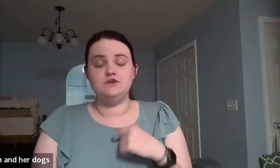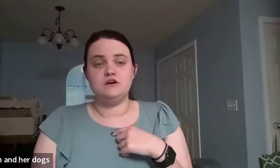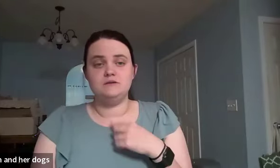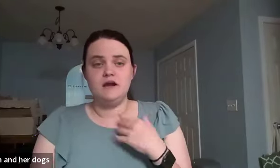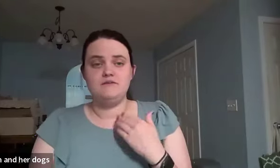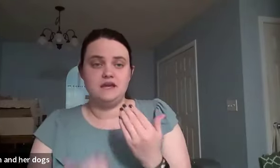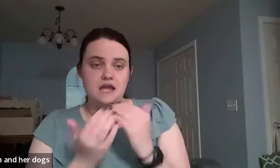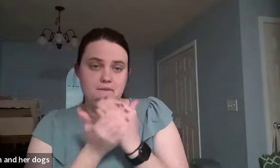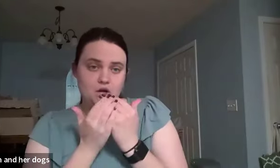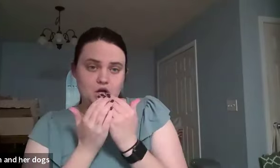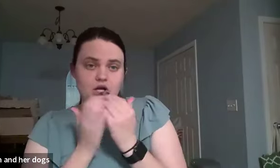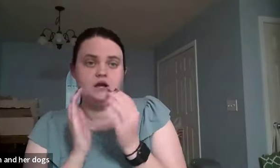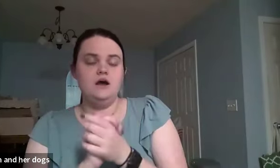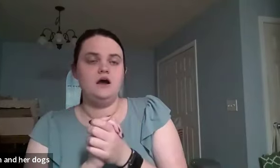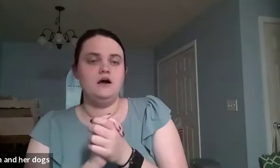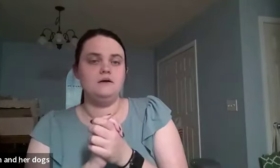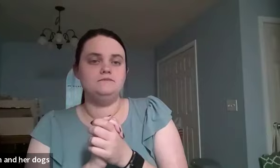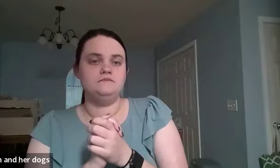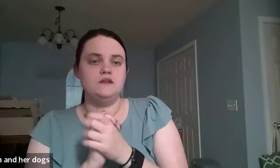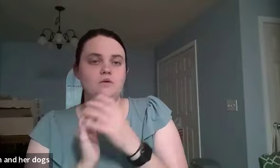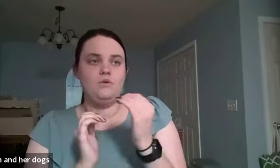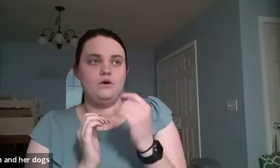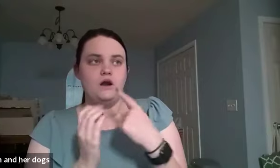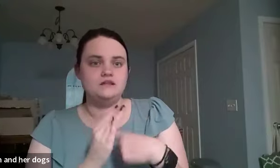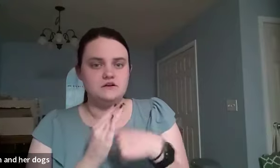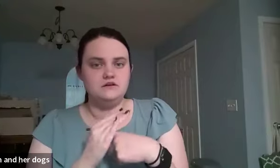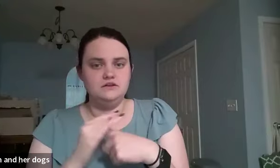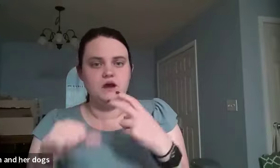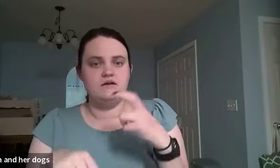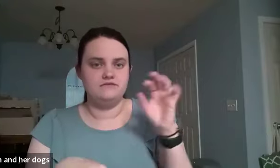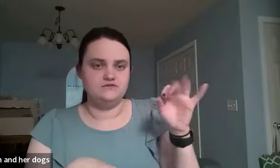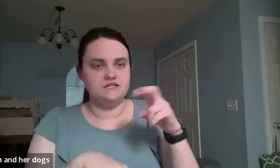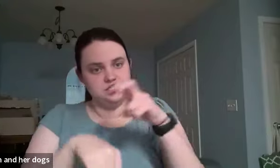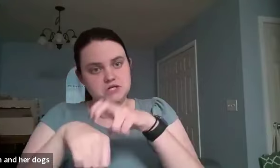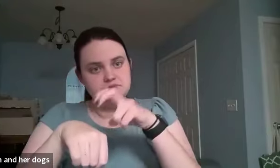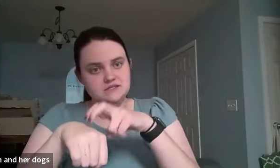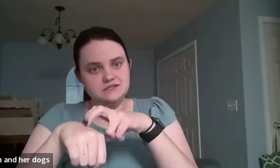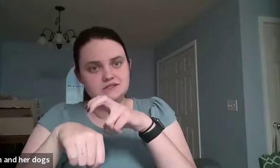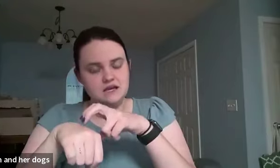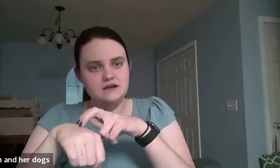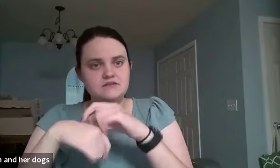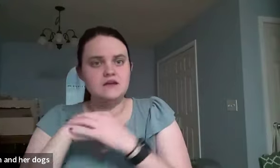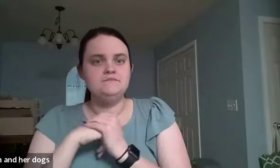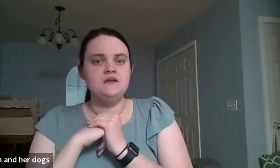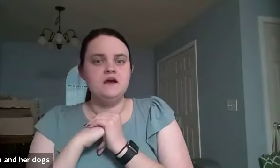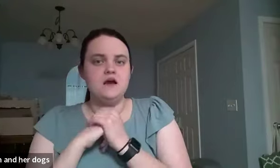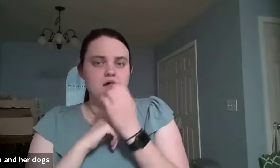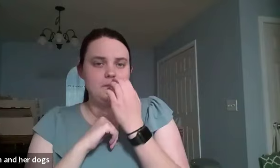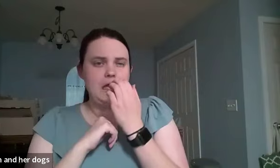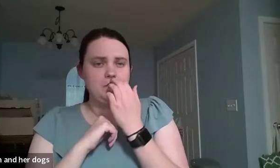you're talking about having a hamburger, or a hot dog, you have French fries and chips, that kind of thing. If